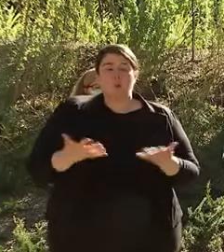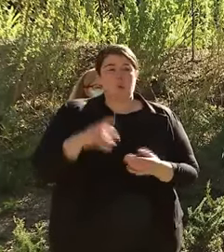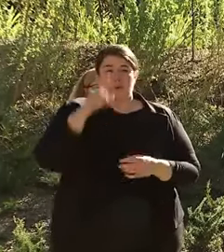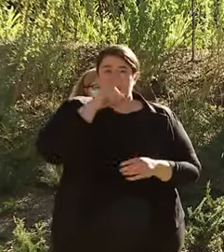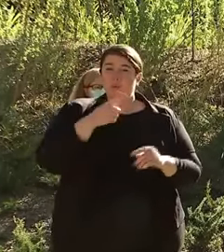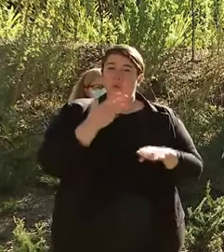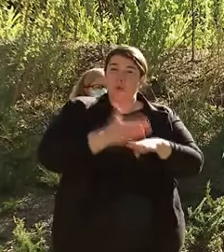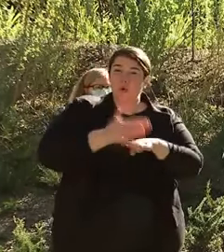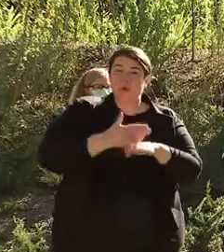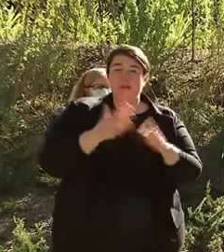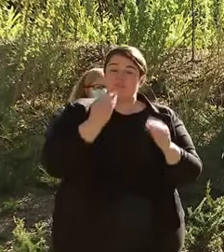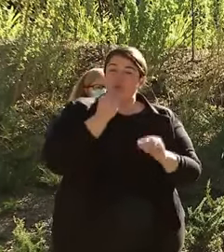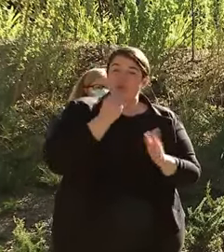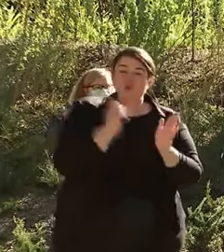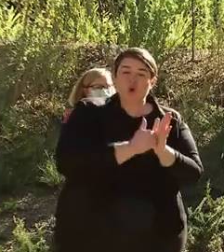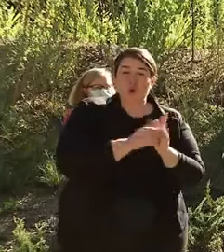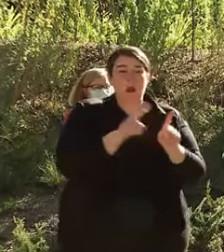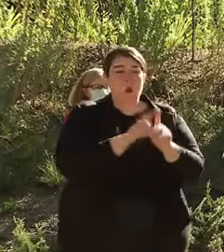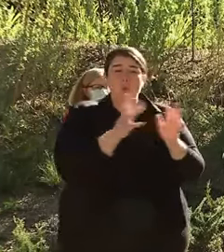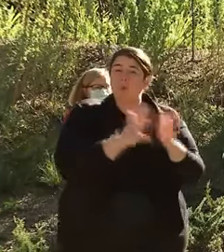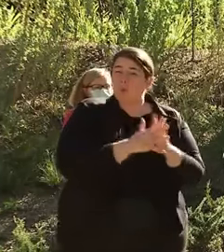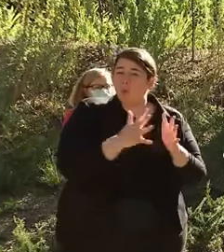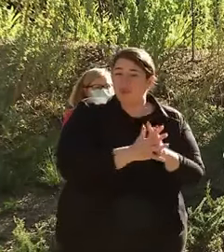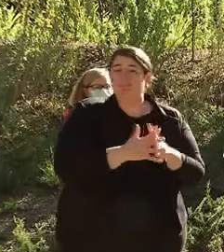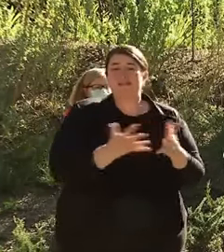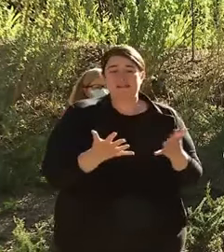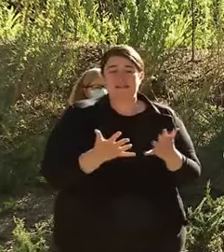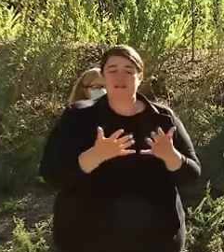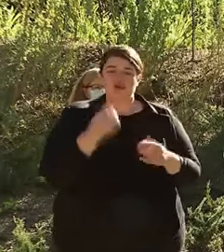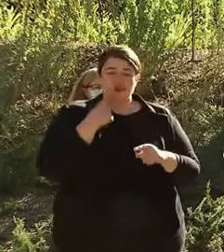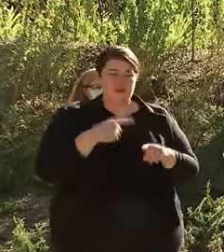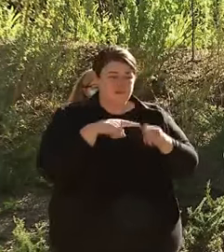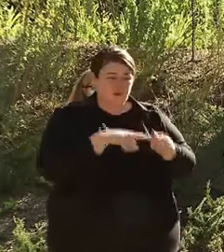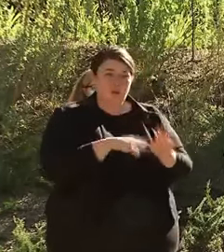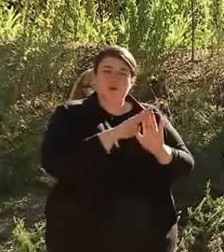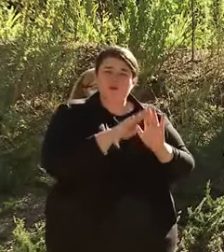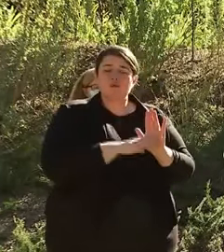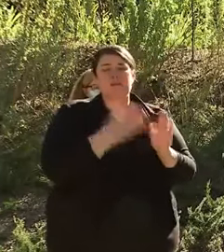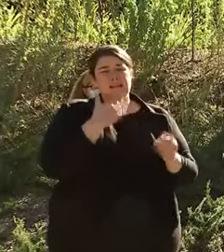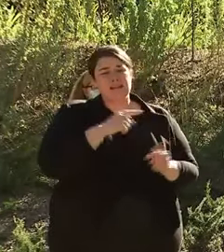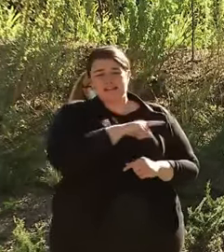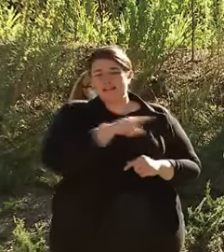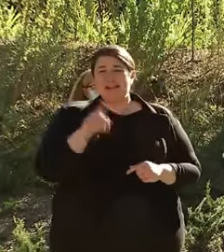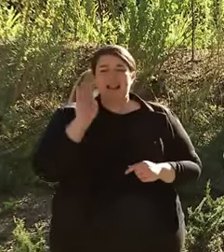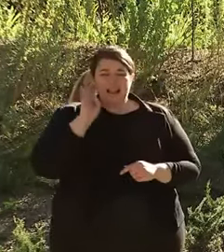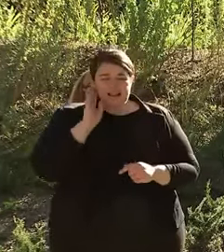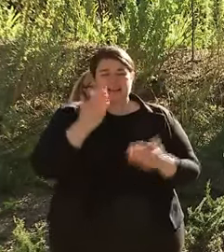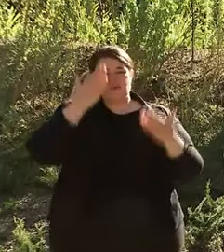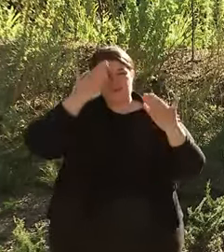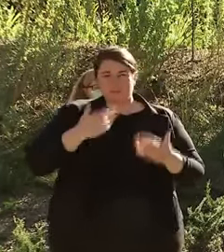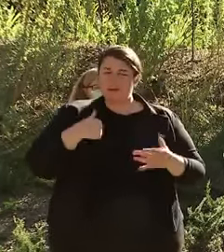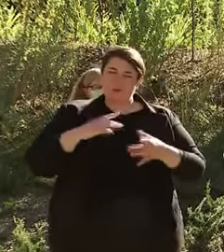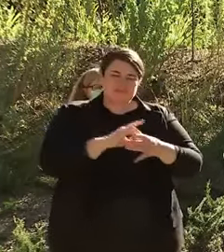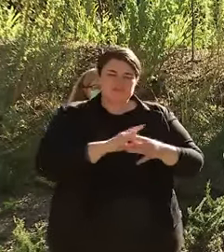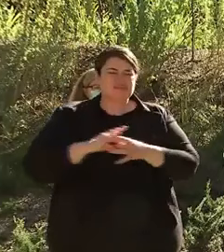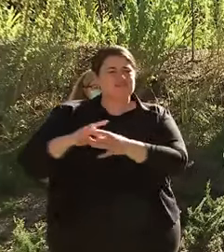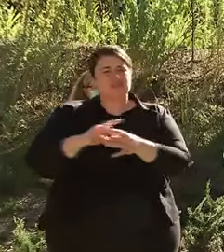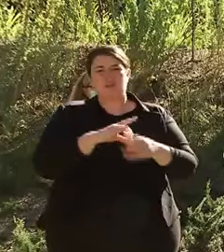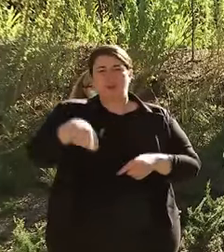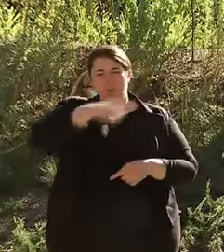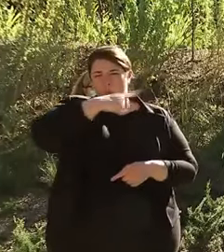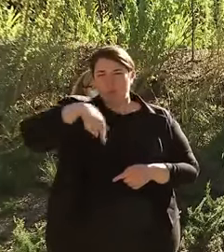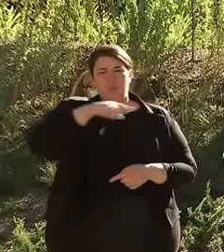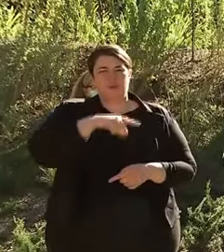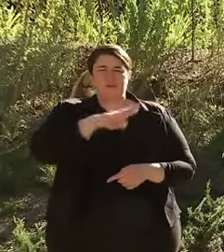at Woolworths that are trying to do the right thing, we really need to respect that everyone is in this together. It's a shared